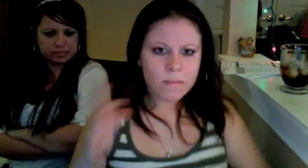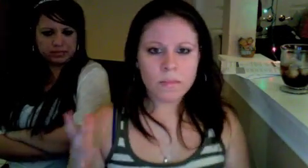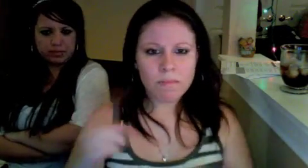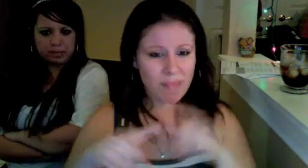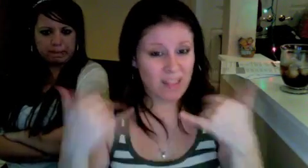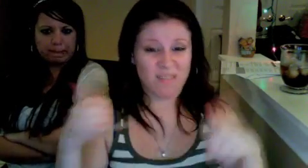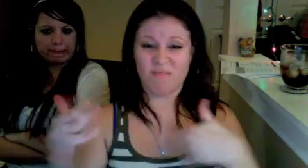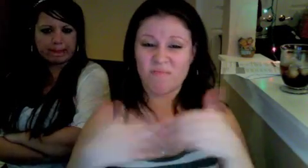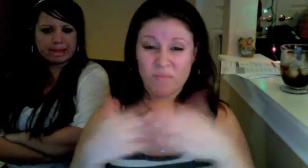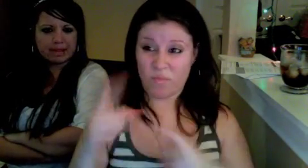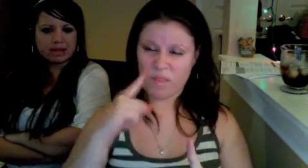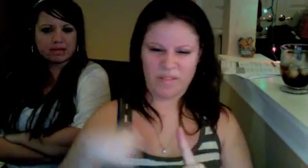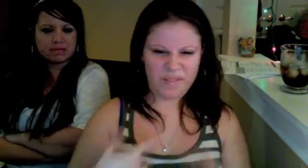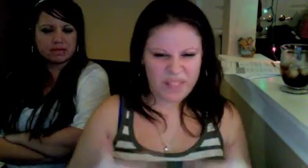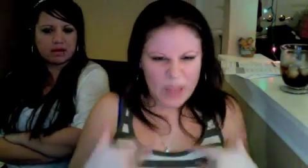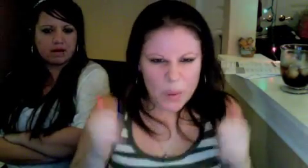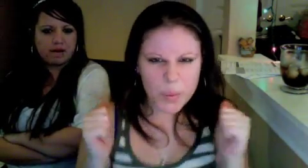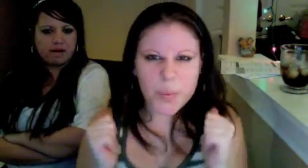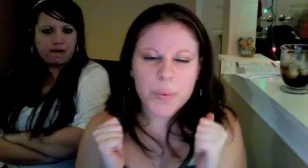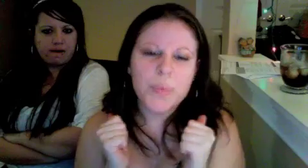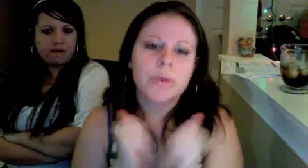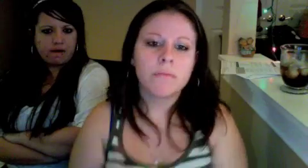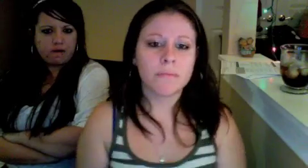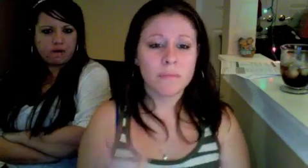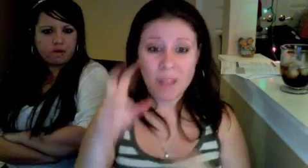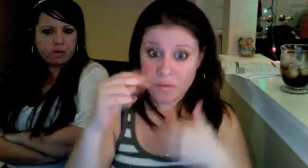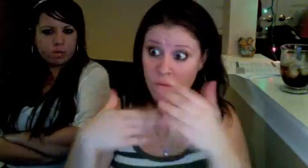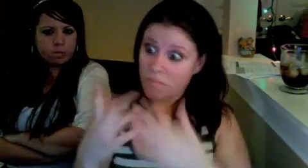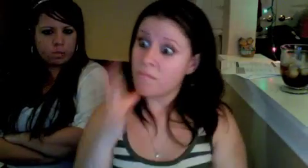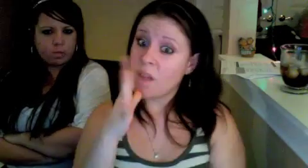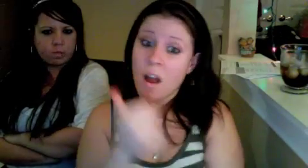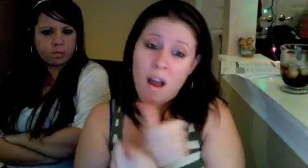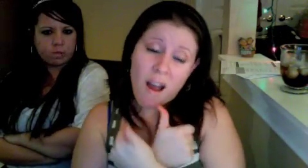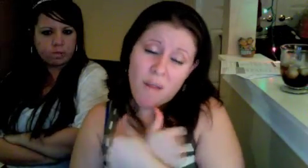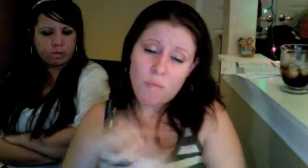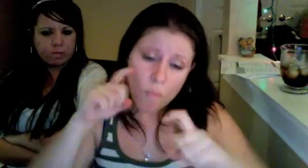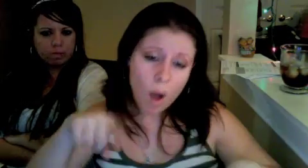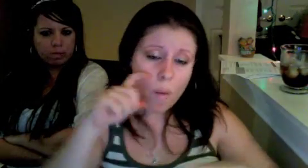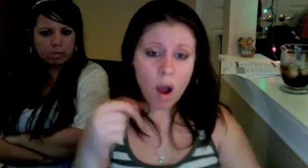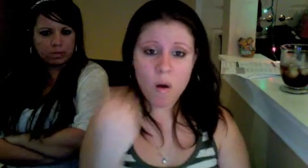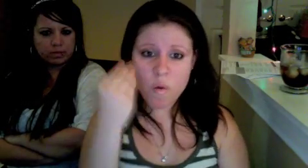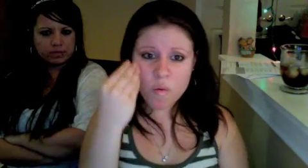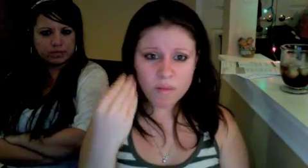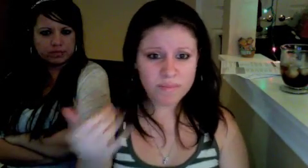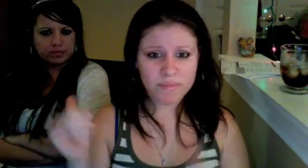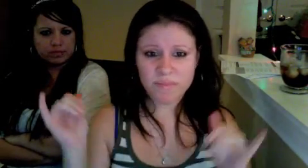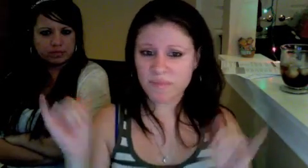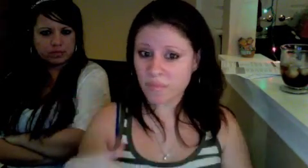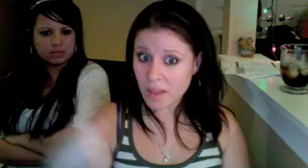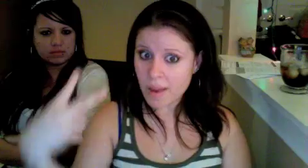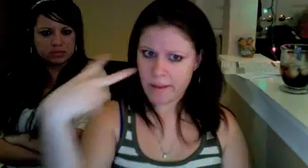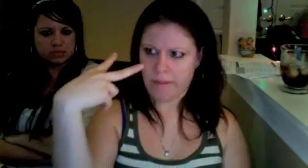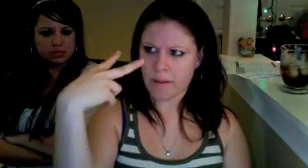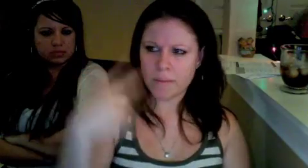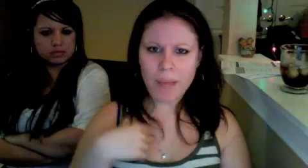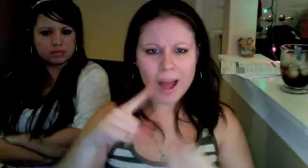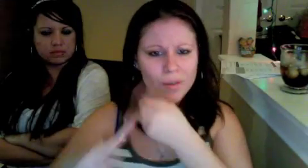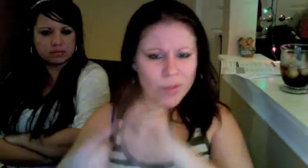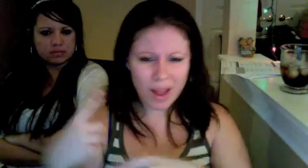of the matter is I still felt cold, even after my mother hugged me crying at home. My real niggas would catch me thinking out of my